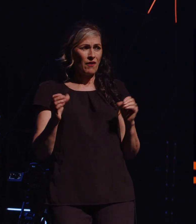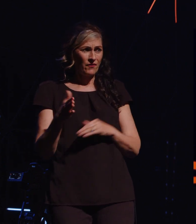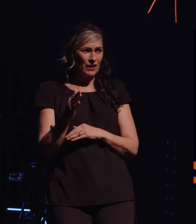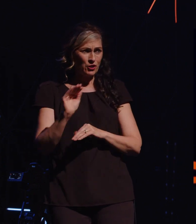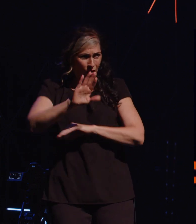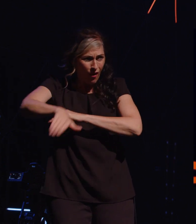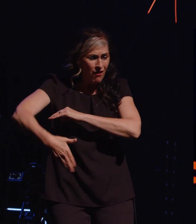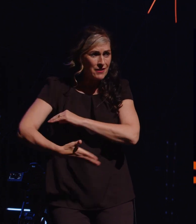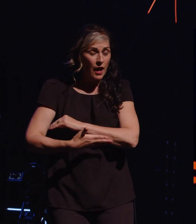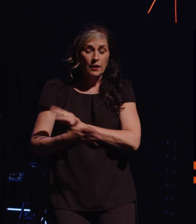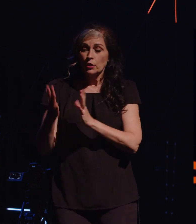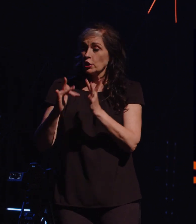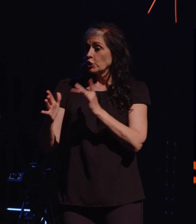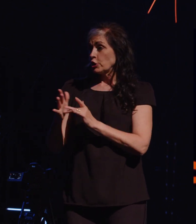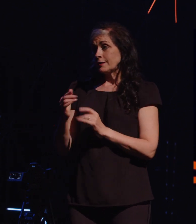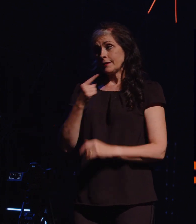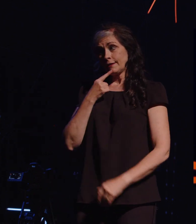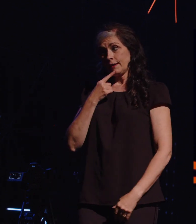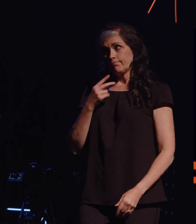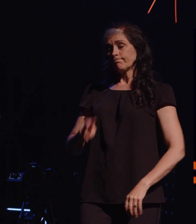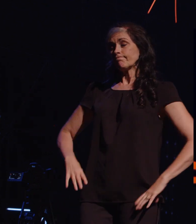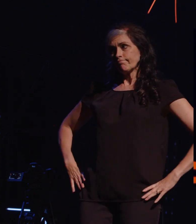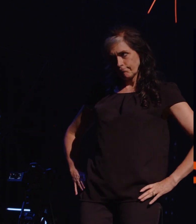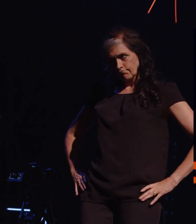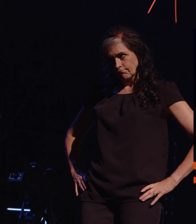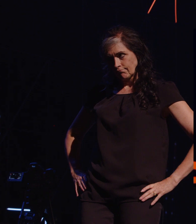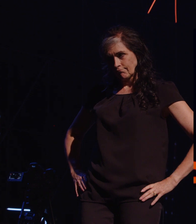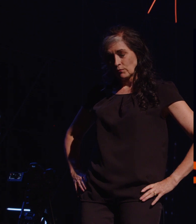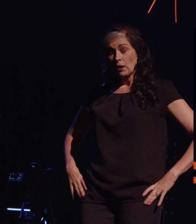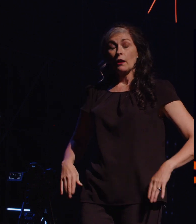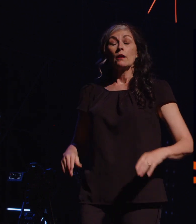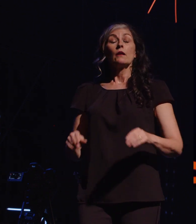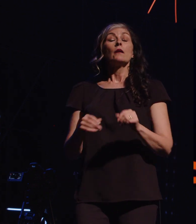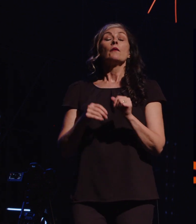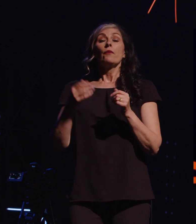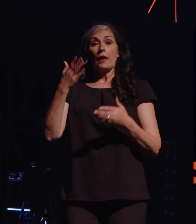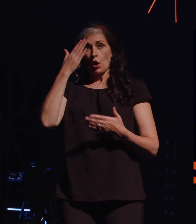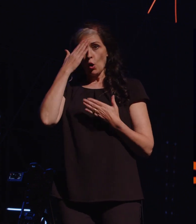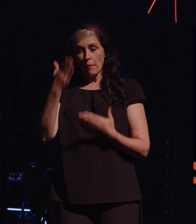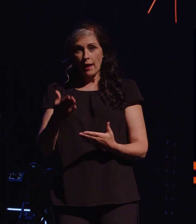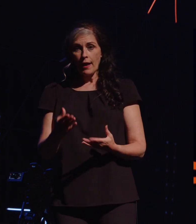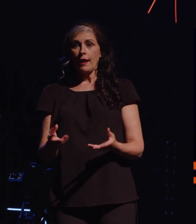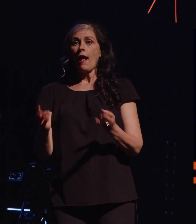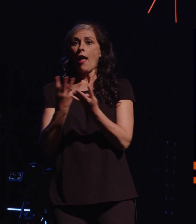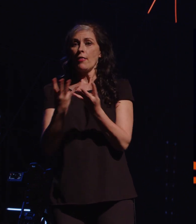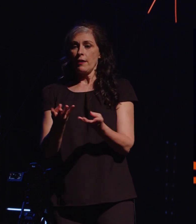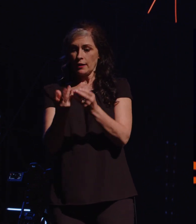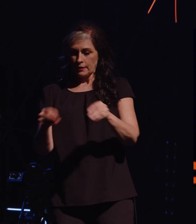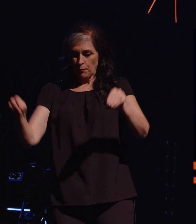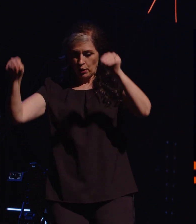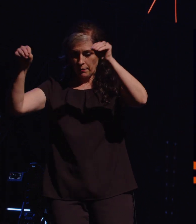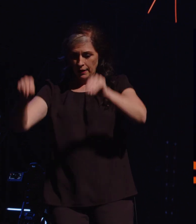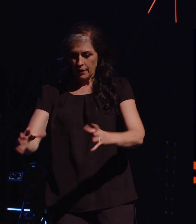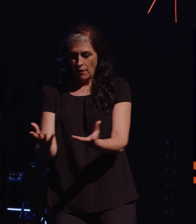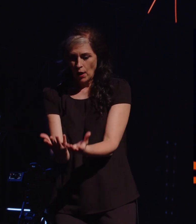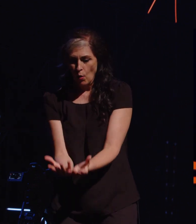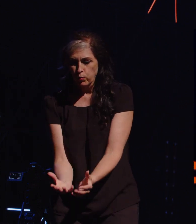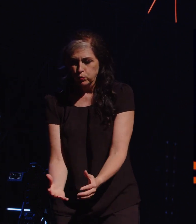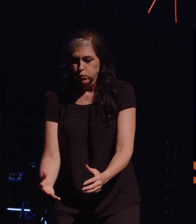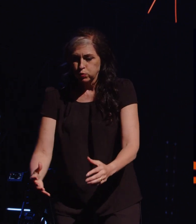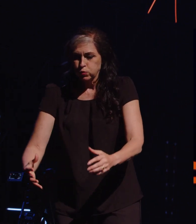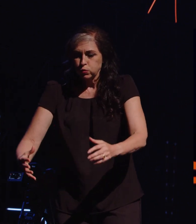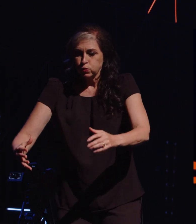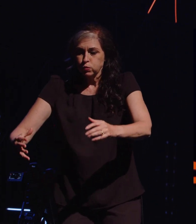okay? And Jesus must have given him a look. He does it, and they catch so much fish that their nets begin to break. I mean, they're